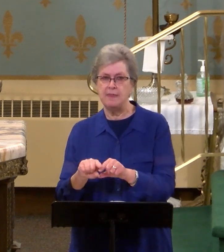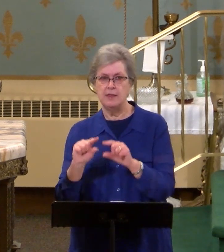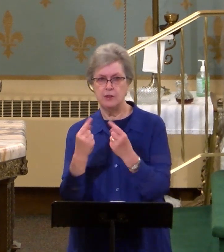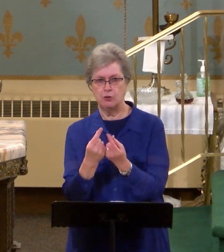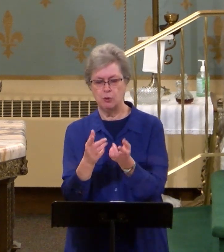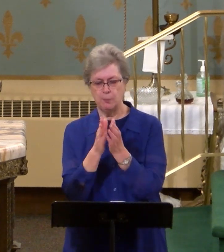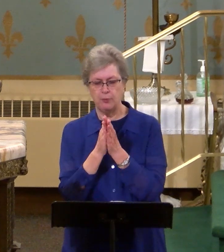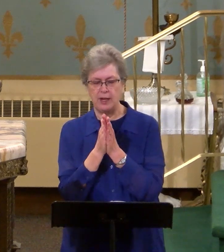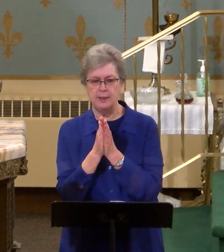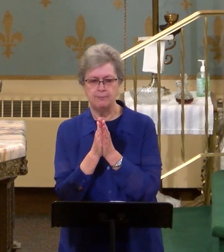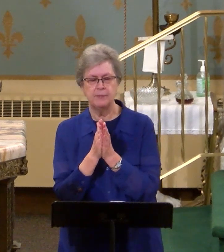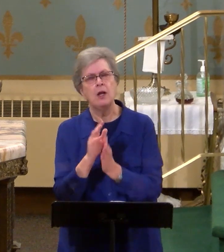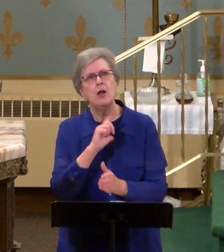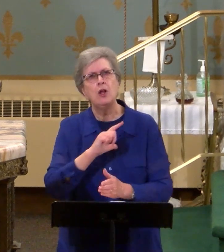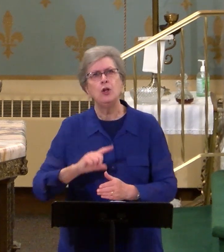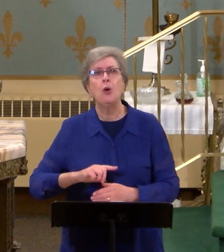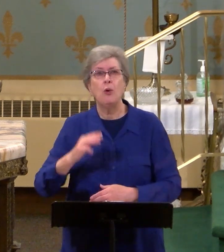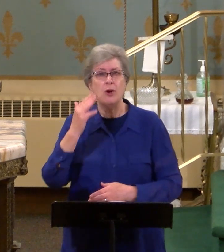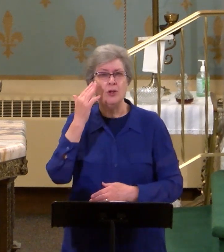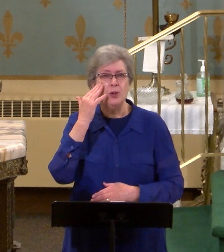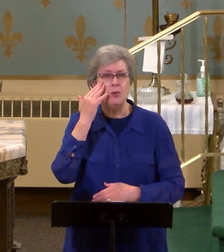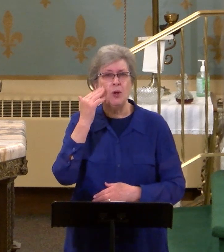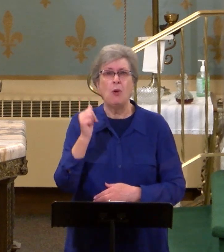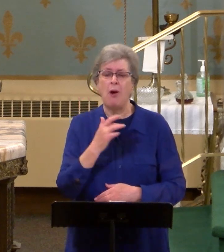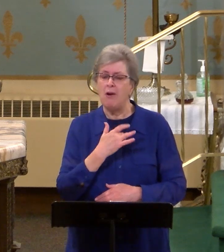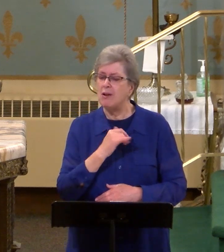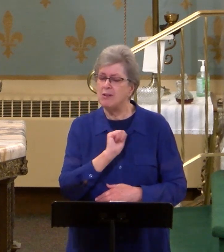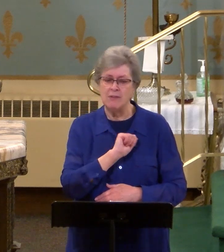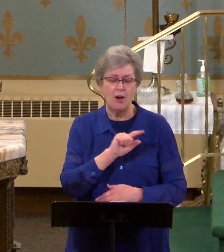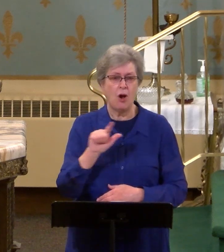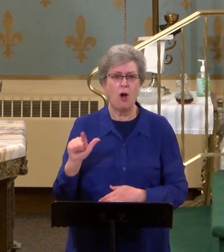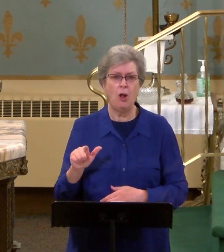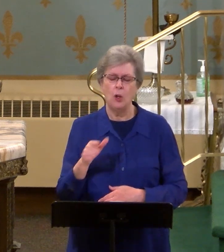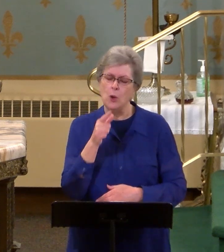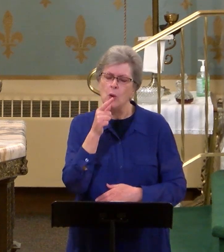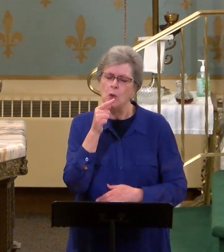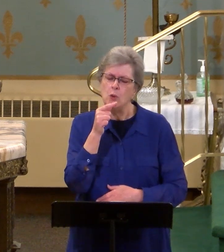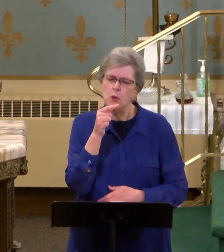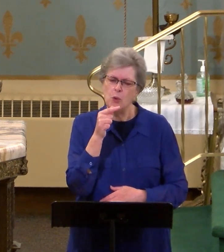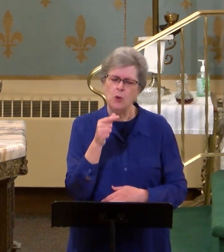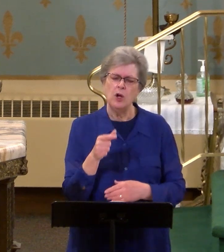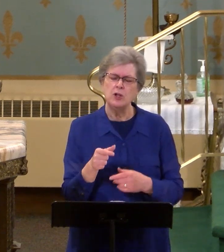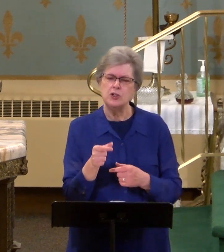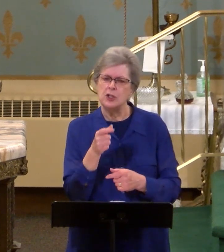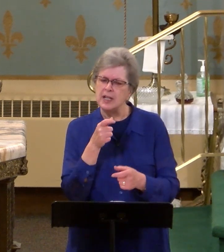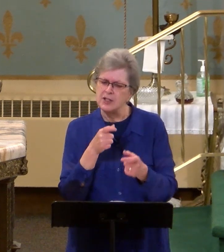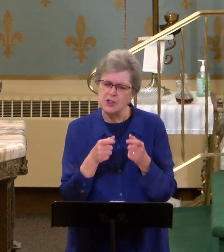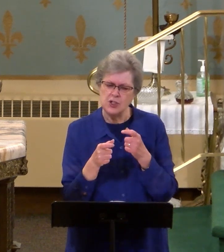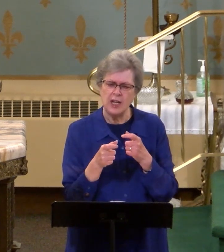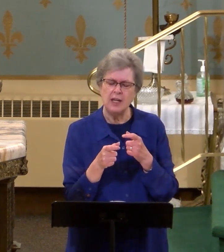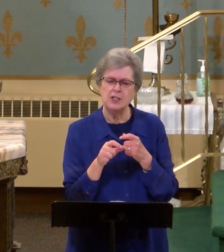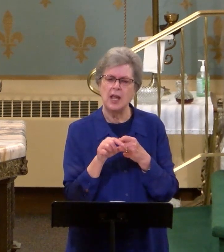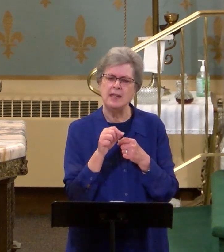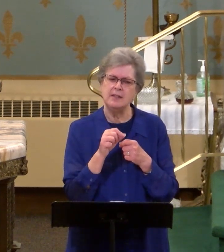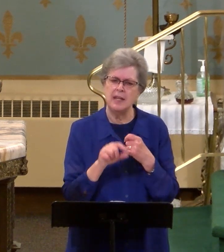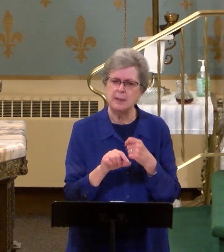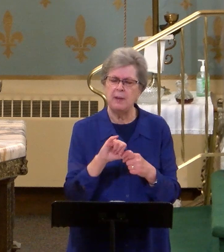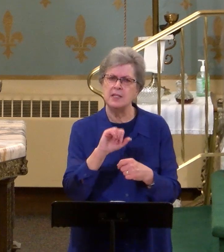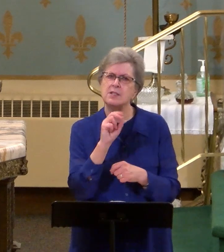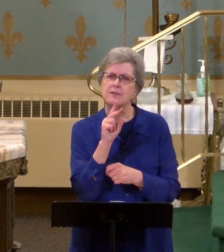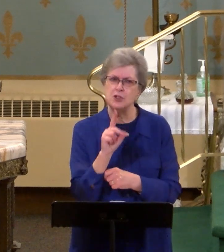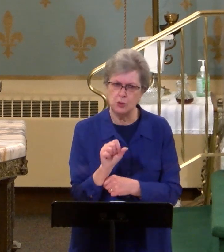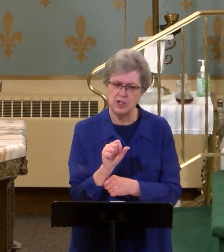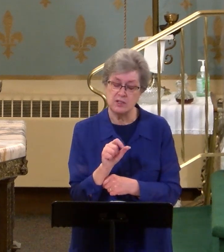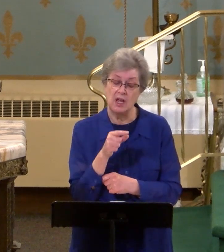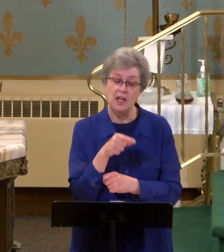of all, show which one of these two you have chosen to take the place in this apostolic ministry from which